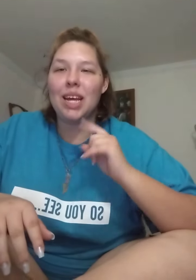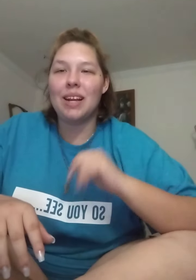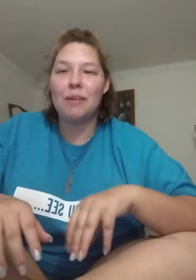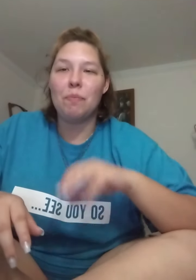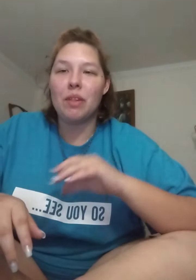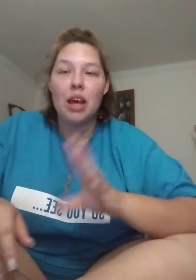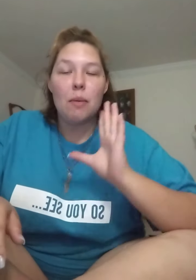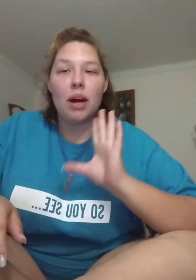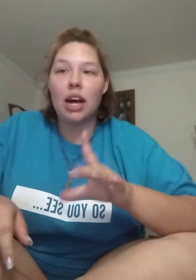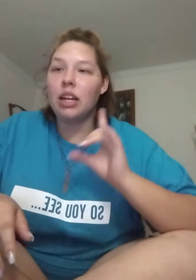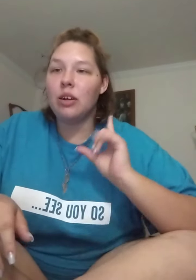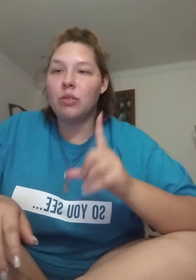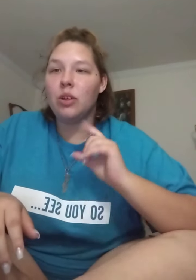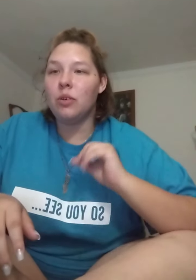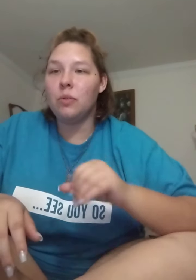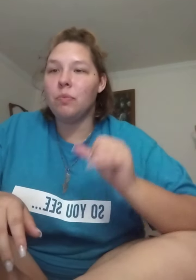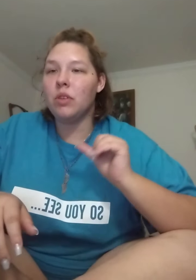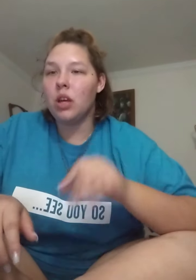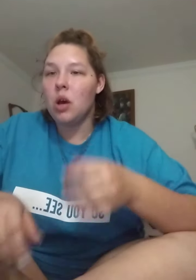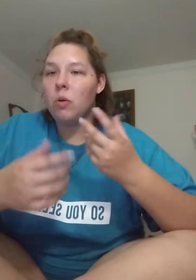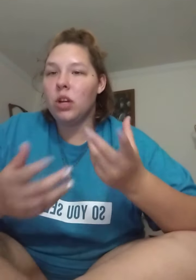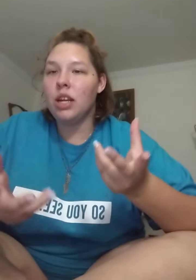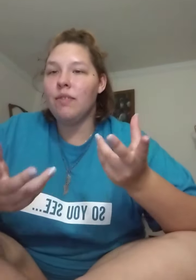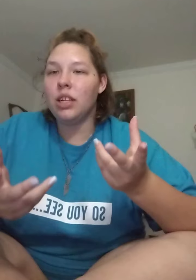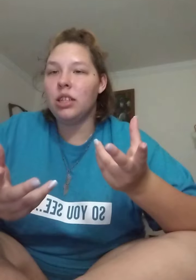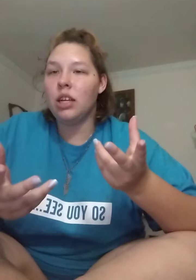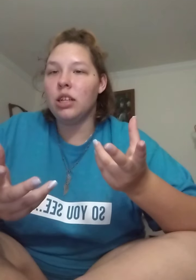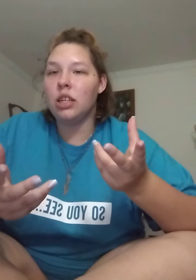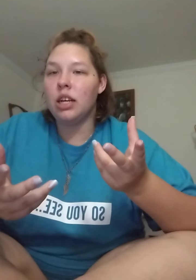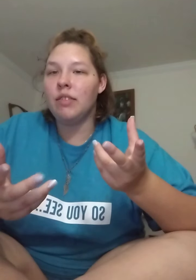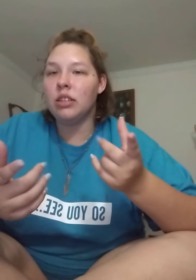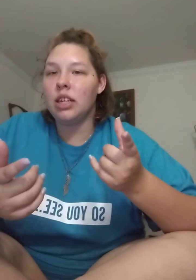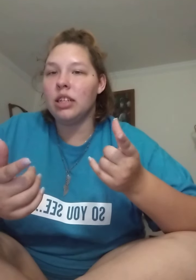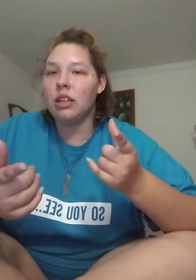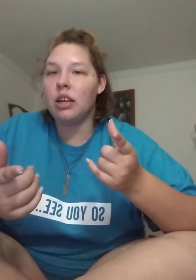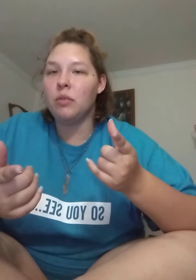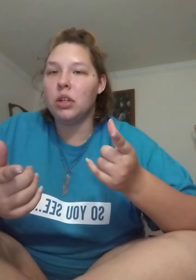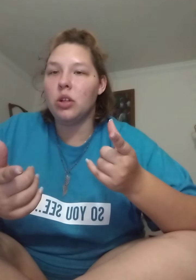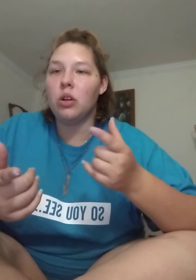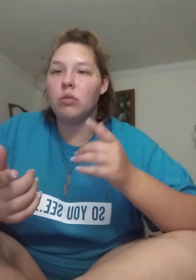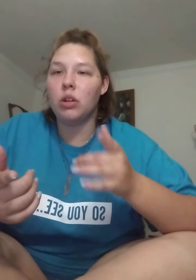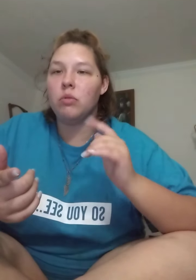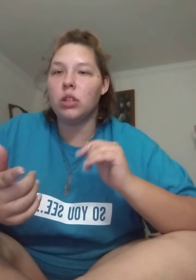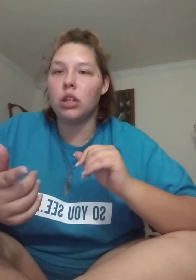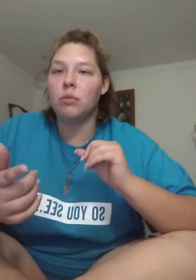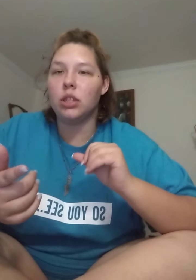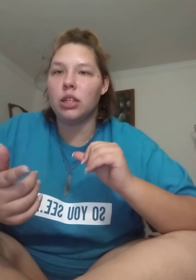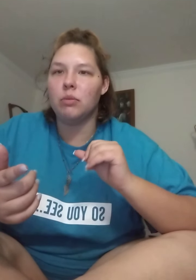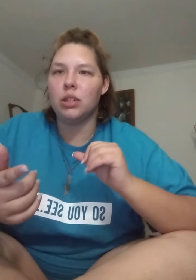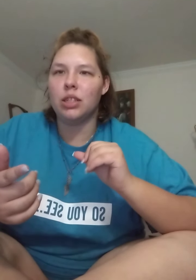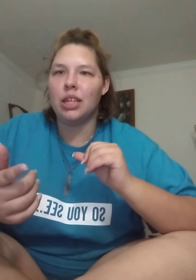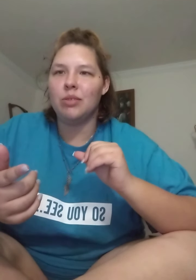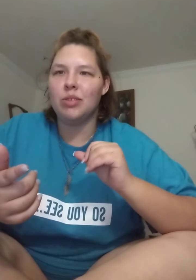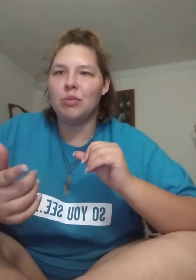man, I don't know. Won't even stand, the devil lives to be my soul. Why we chilling, why we chasing? Why the